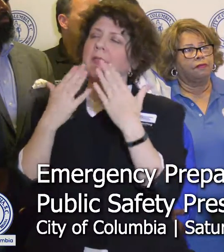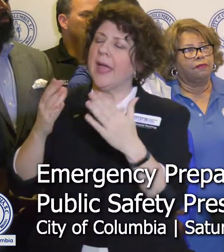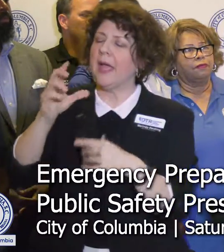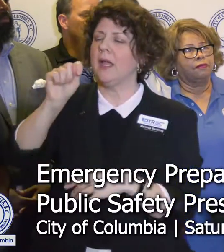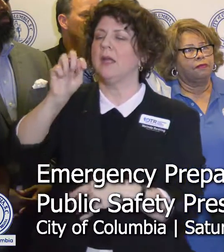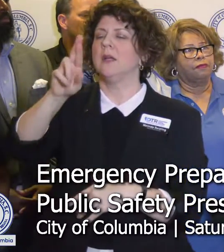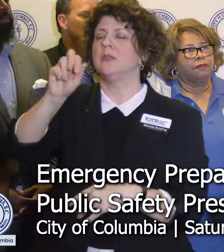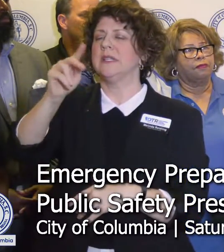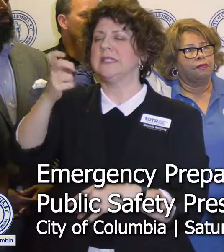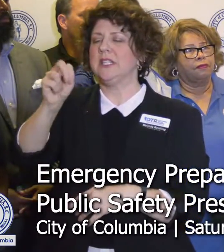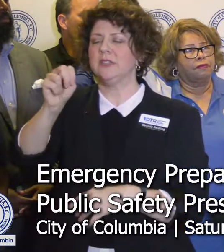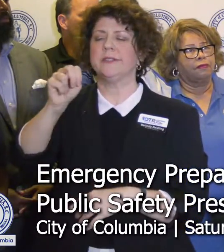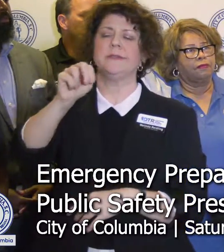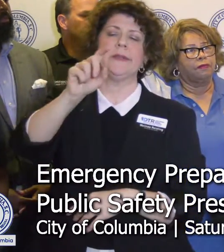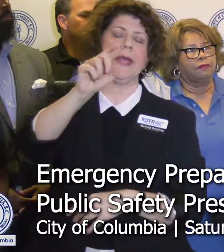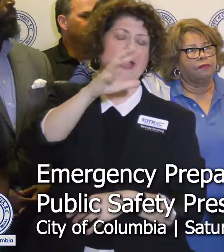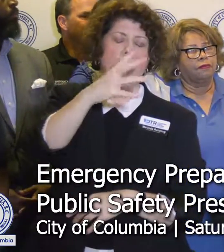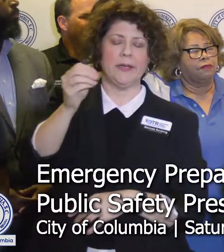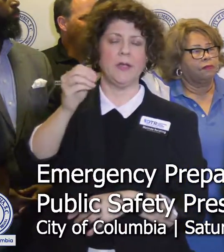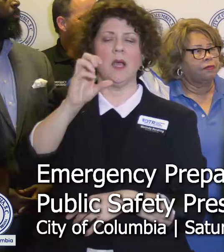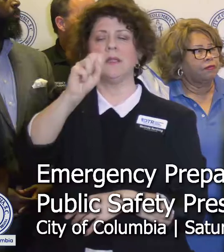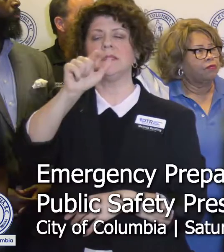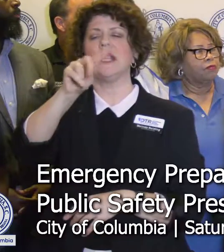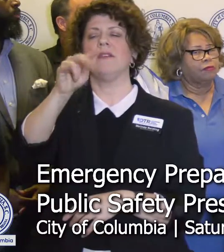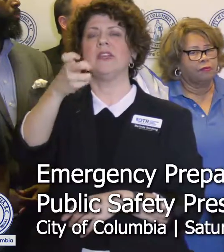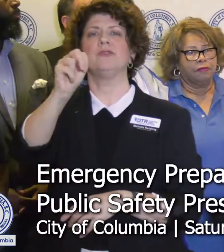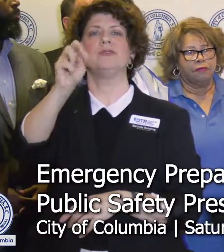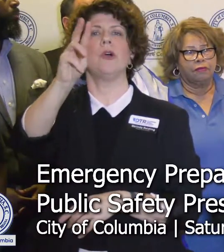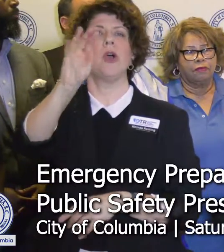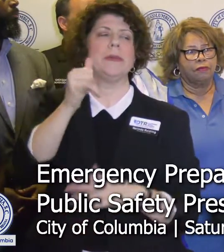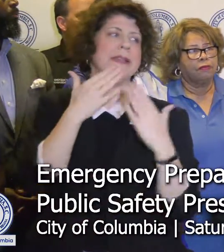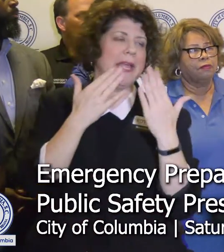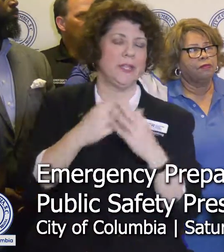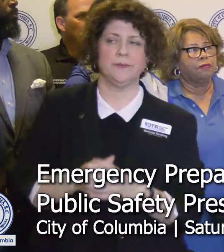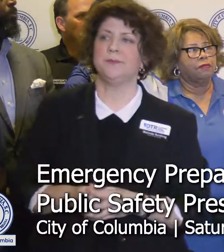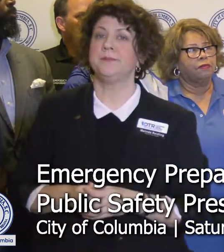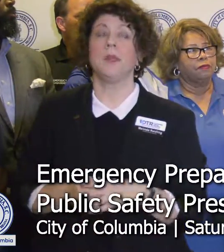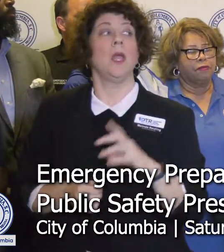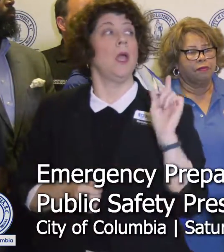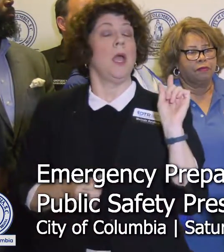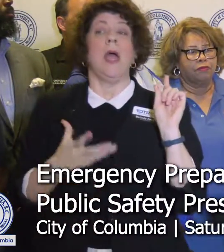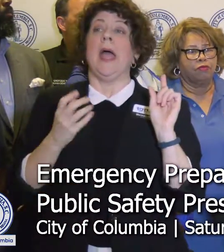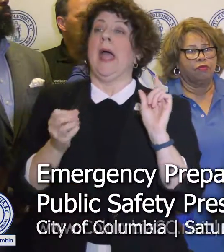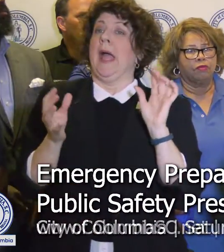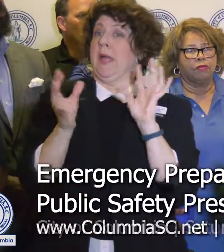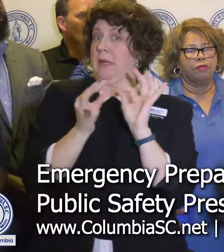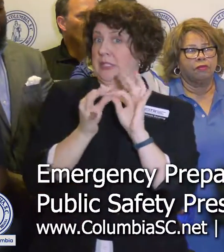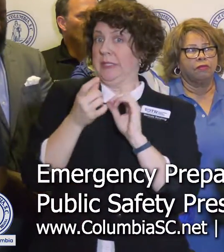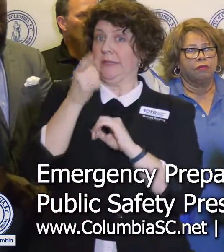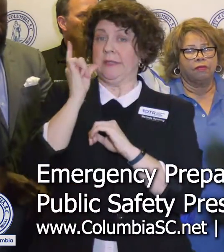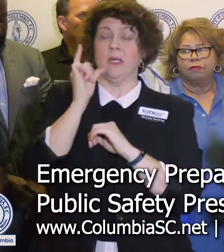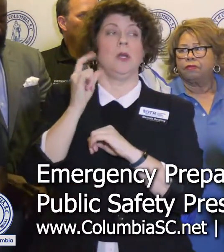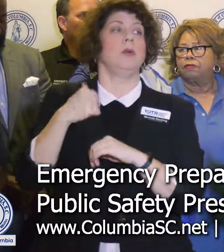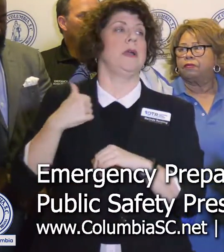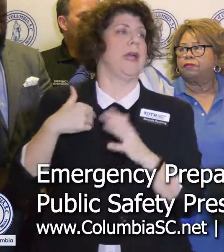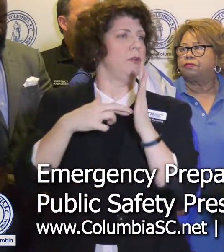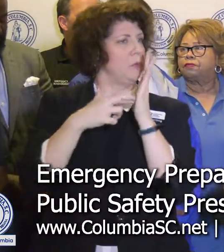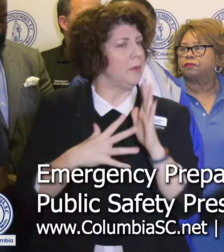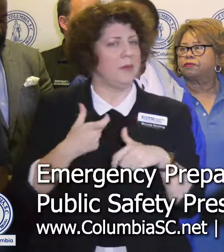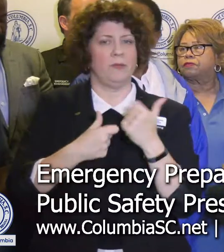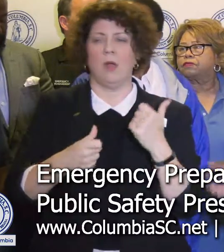for all that they've done for this population. Thank you. And I think it was stated earlier, but obviously we have representatives from